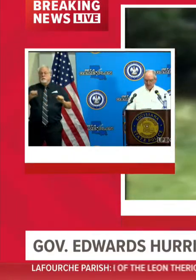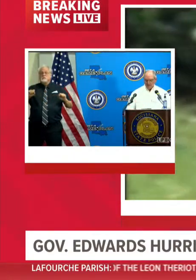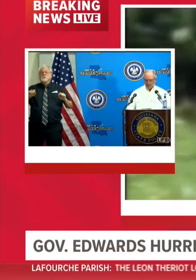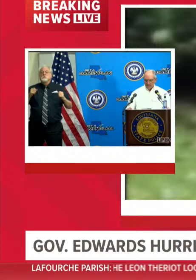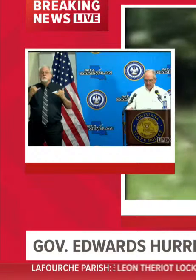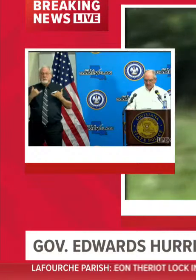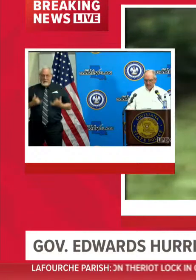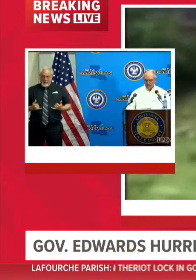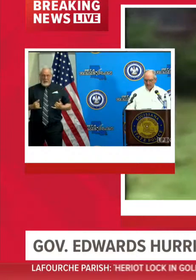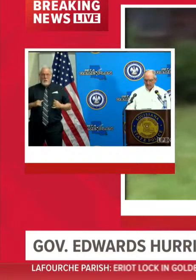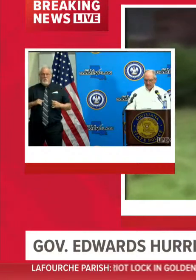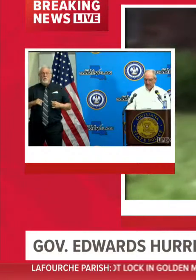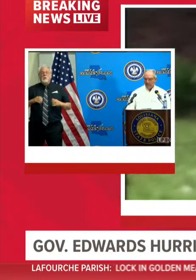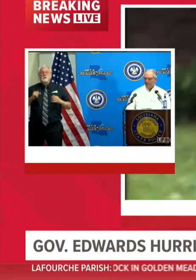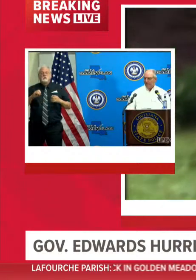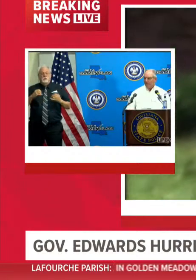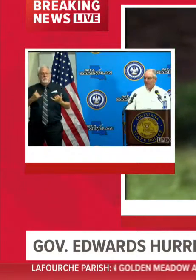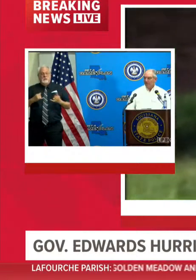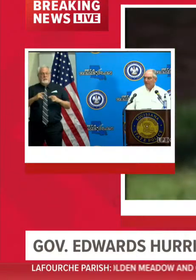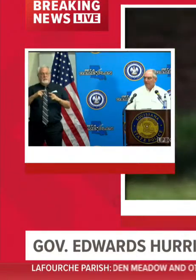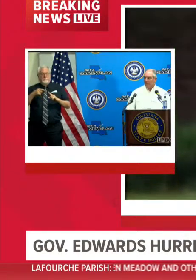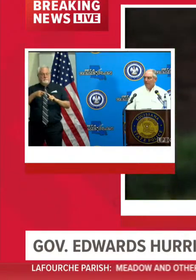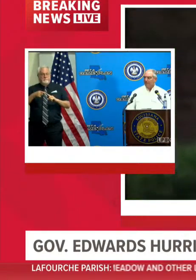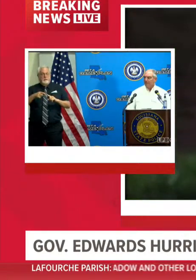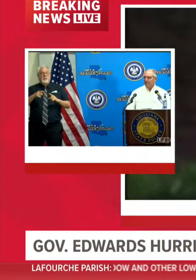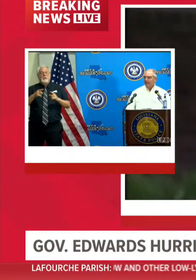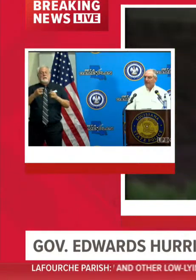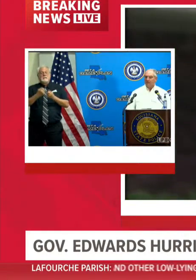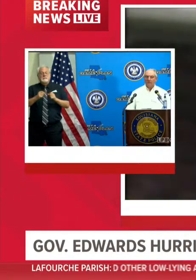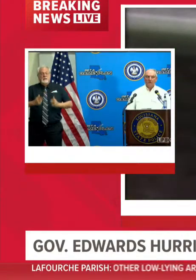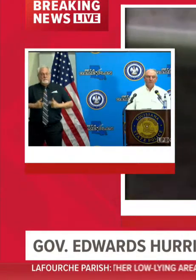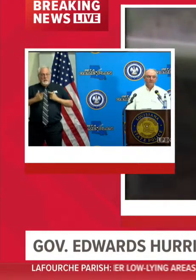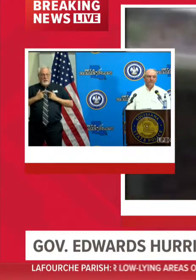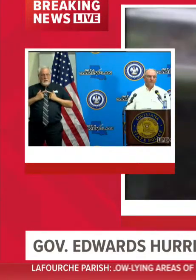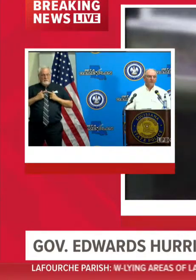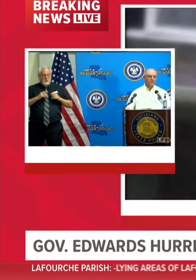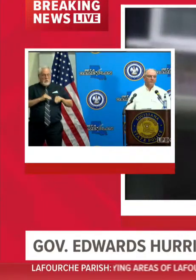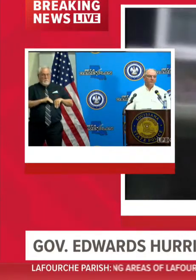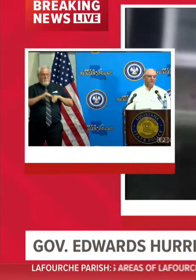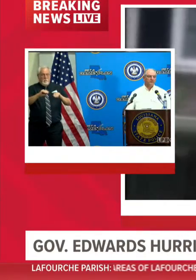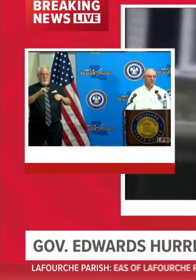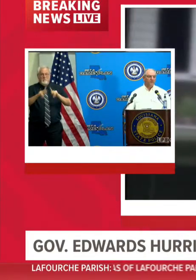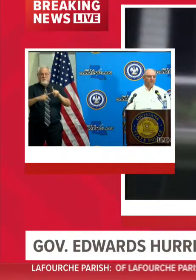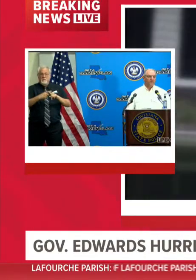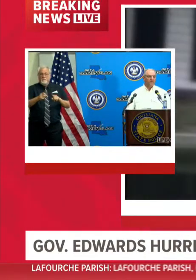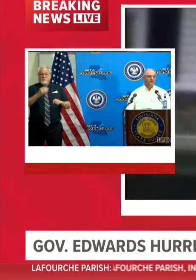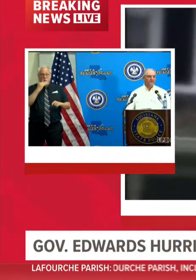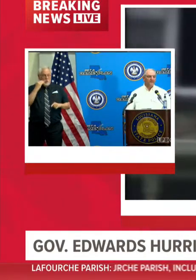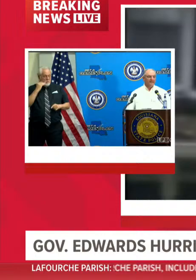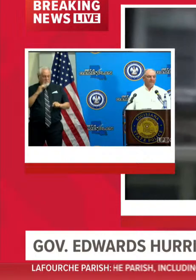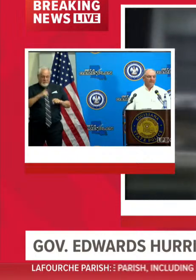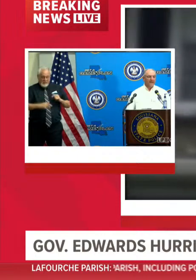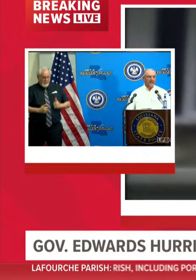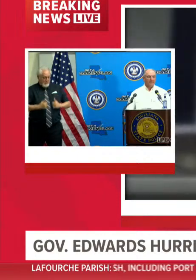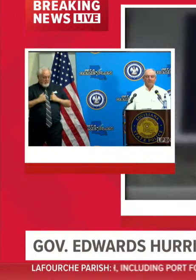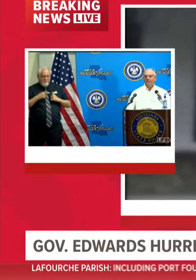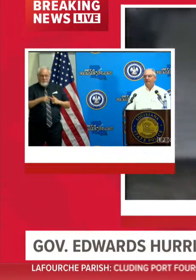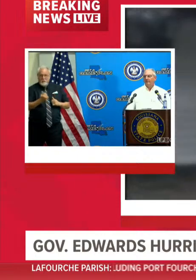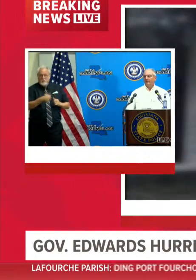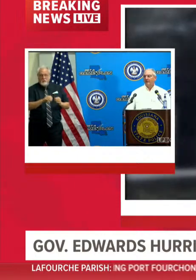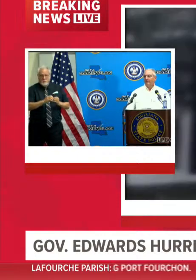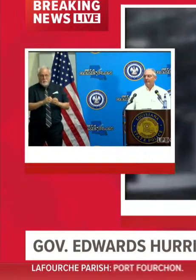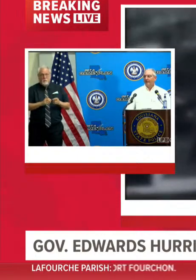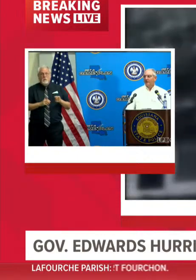So today is about saving lives, moving people out of their homes if their homes are no longer safe and